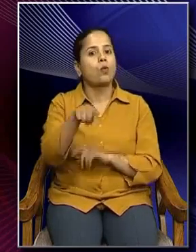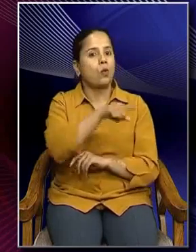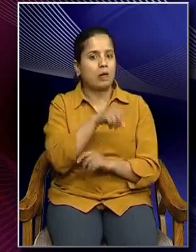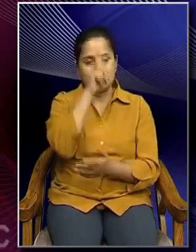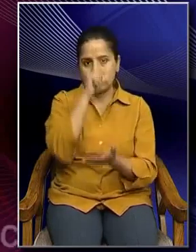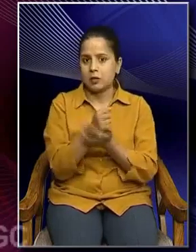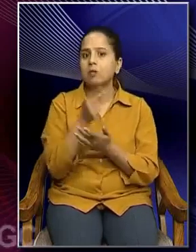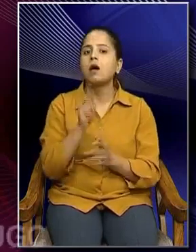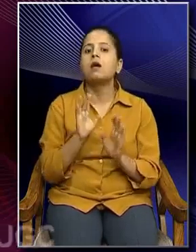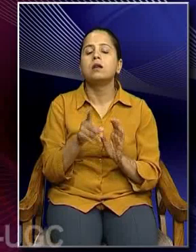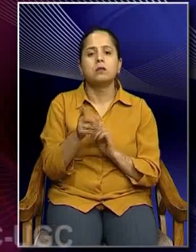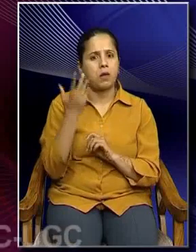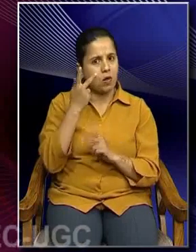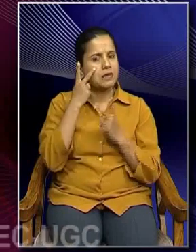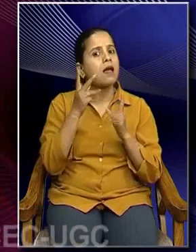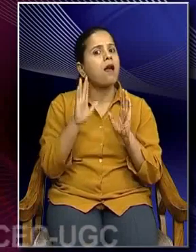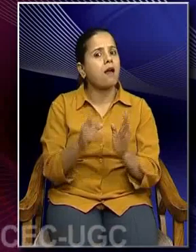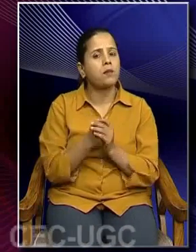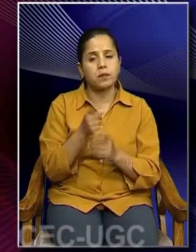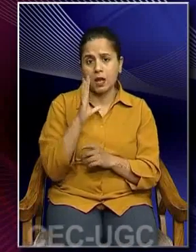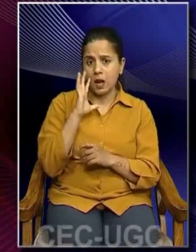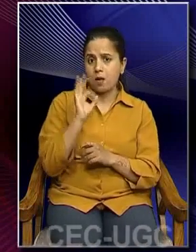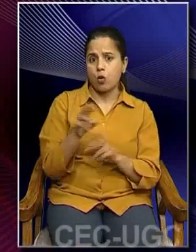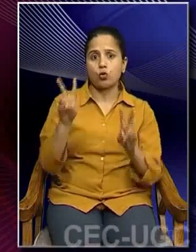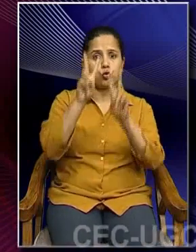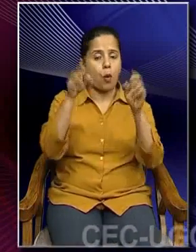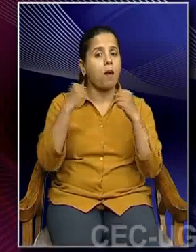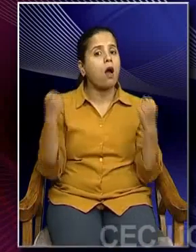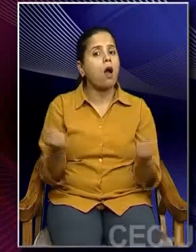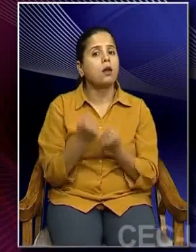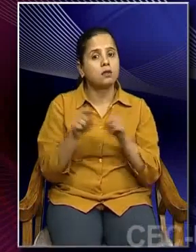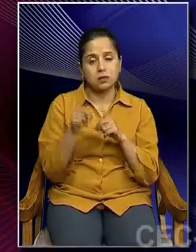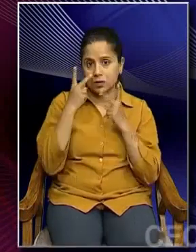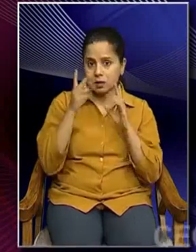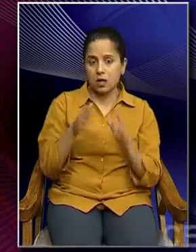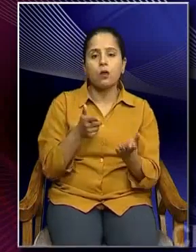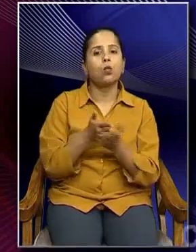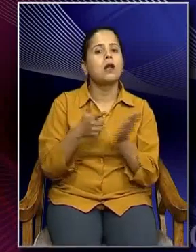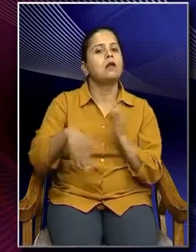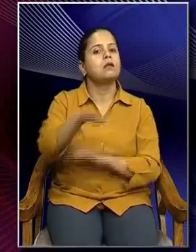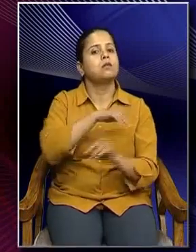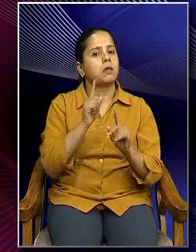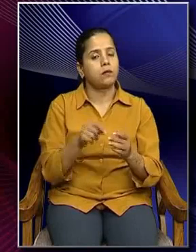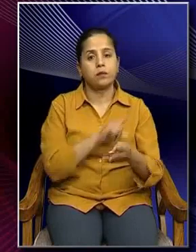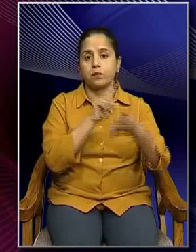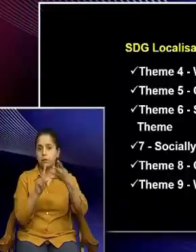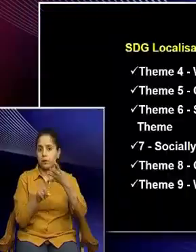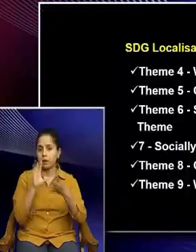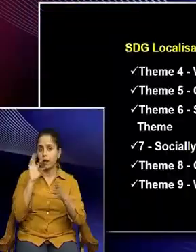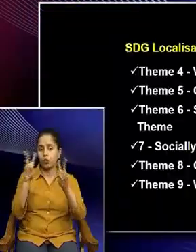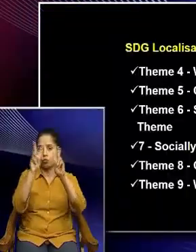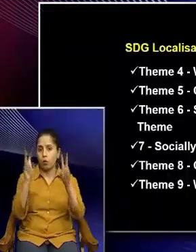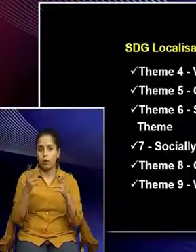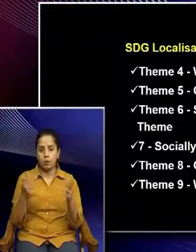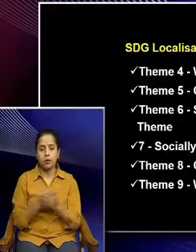needed, and thus this has been recognized as an important theme of action at the village level. Fourth important theme is, of